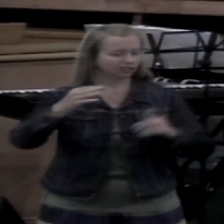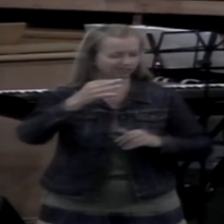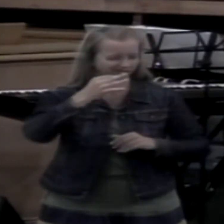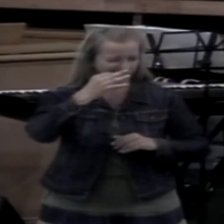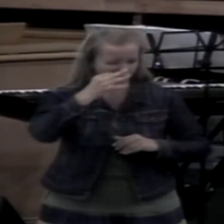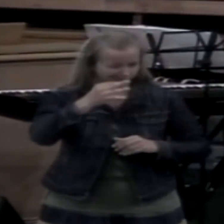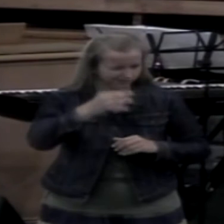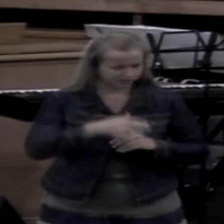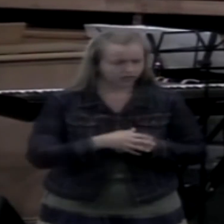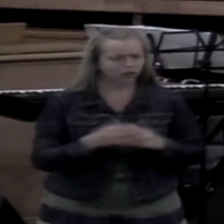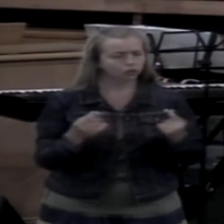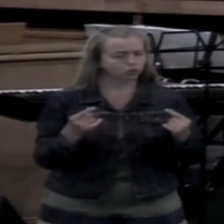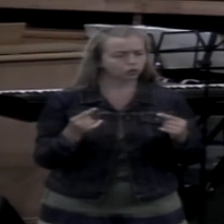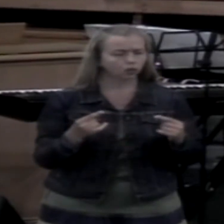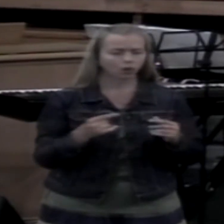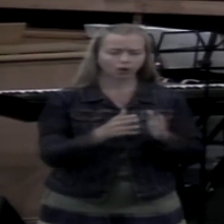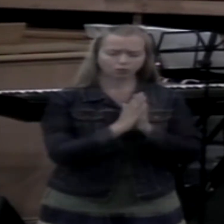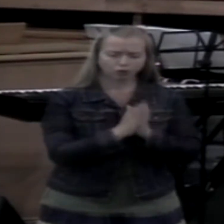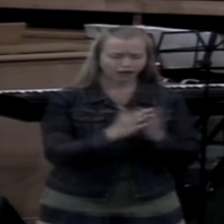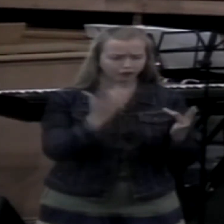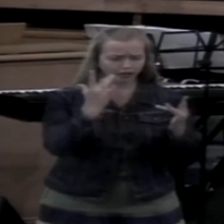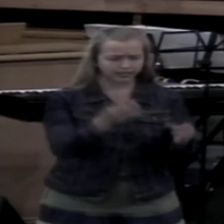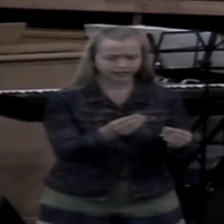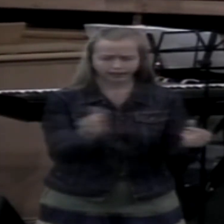devils. Freely ye have